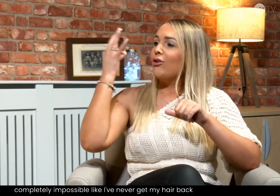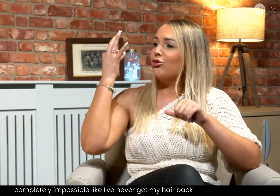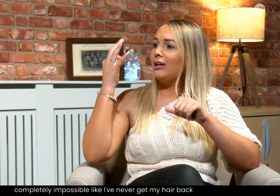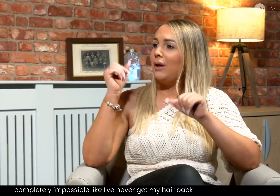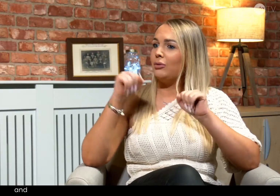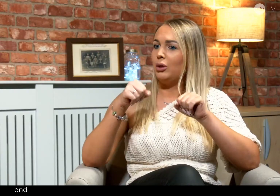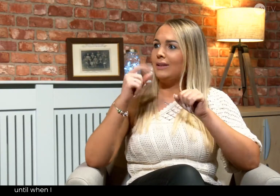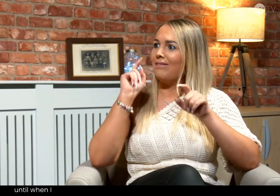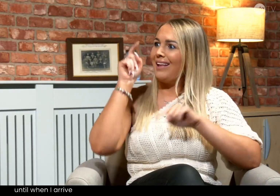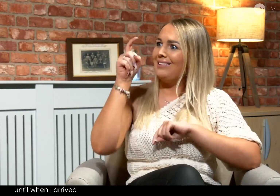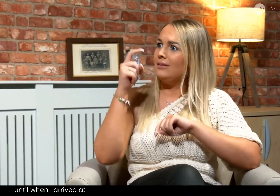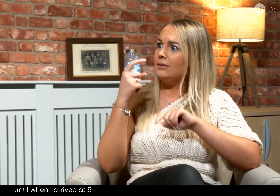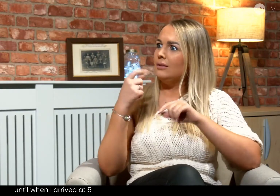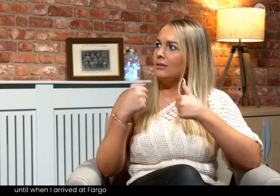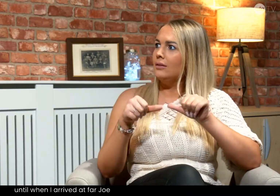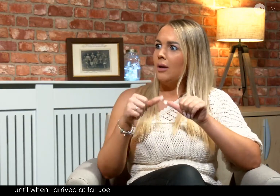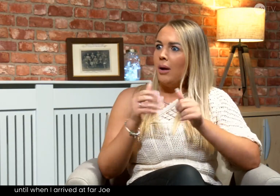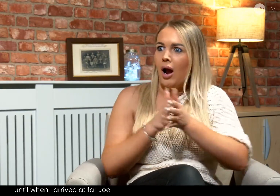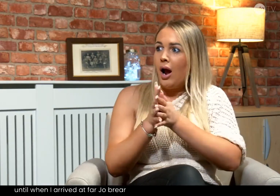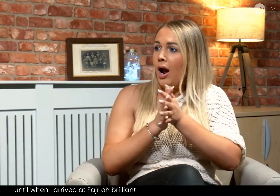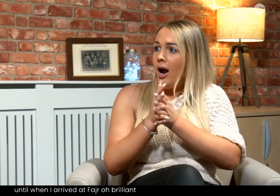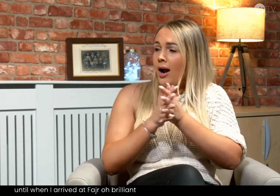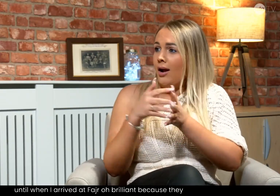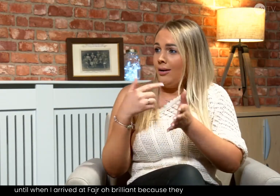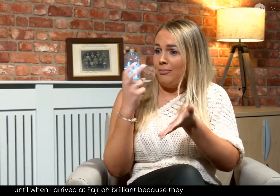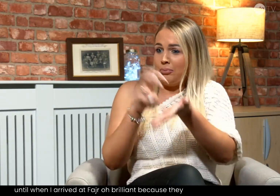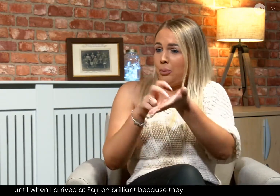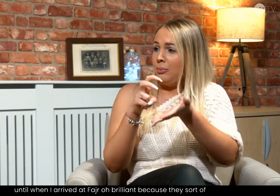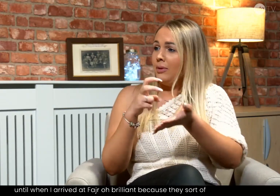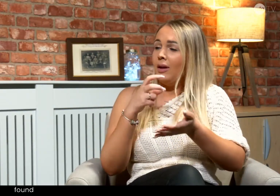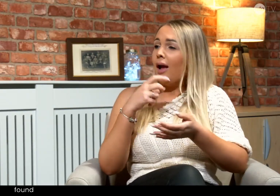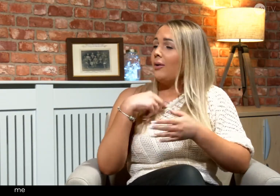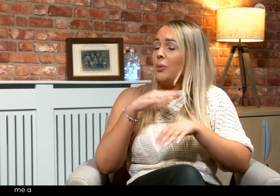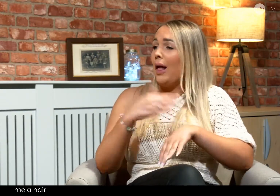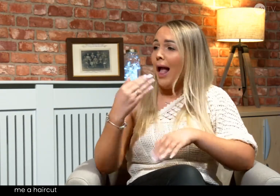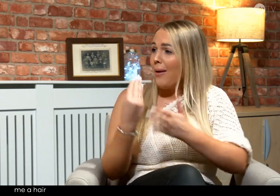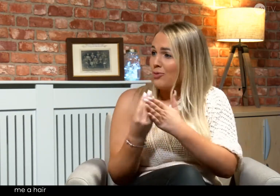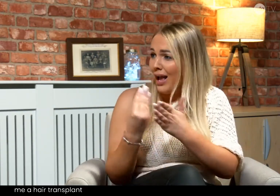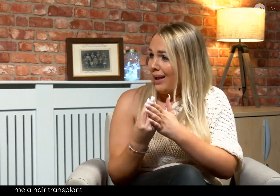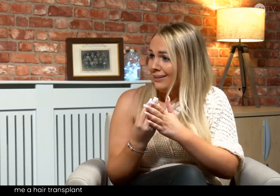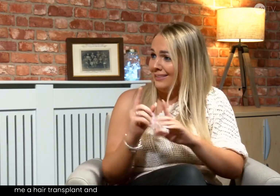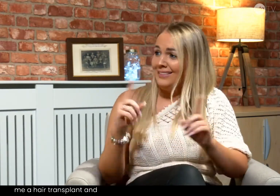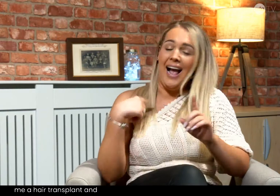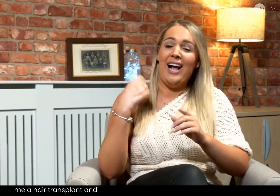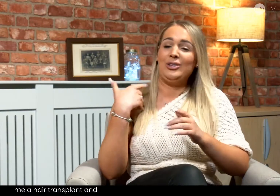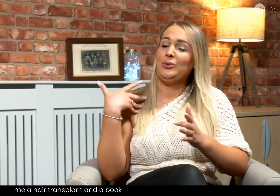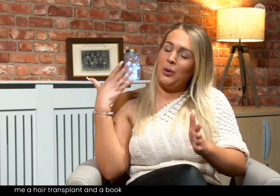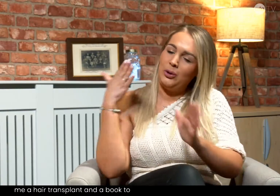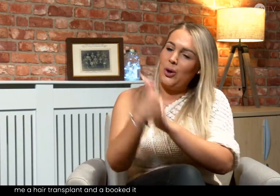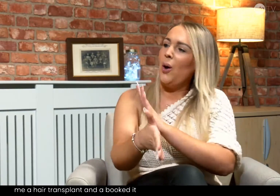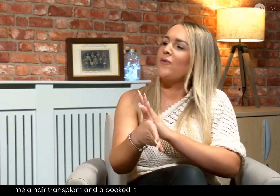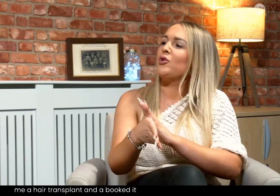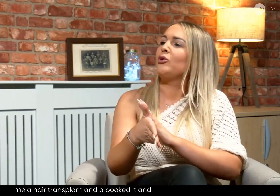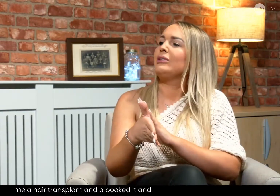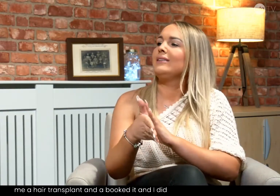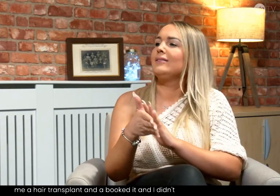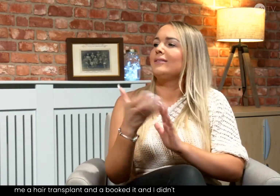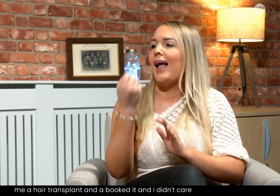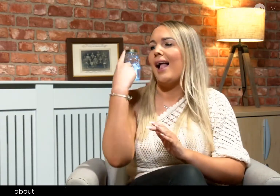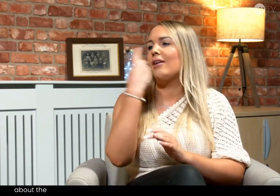Farjo, it was brilliant because they sort of found me a hair transplant, and I booked it, and I didn't care about the price or anything.